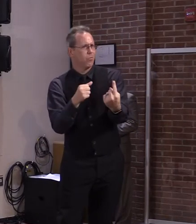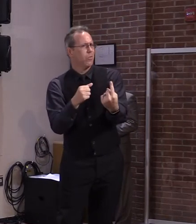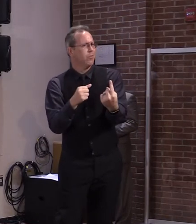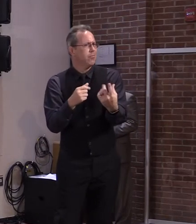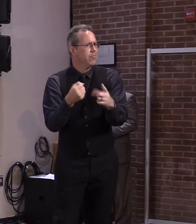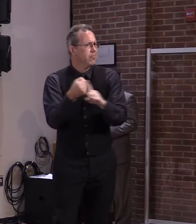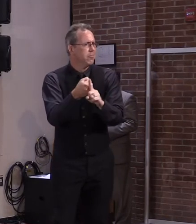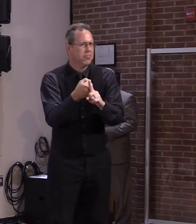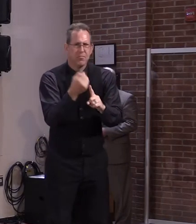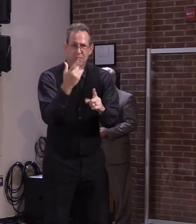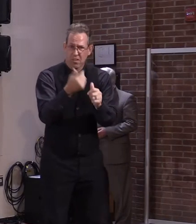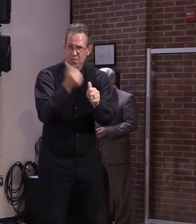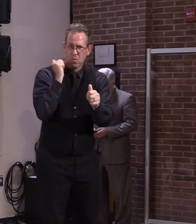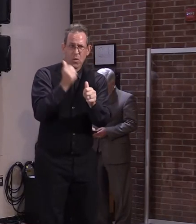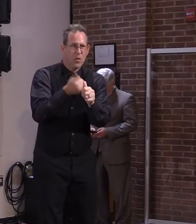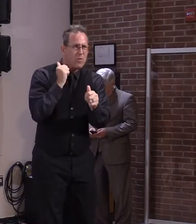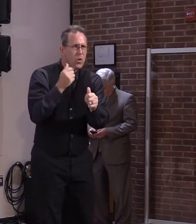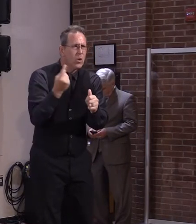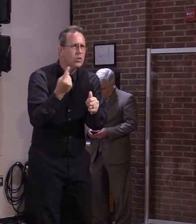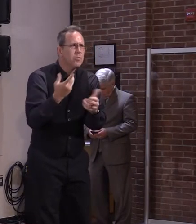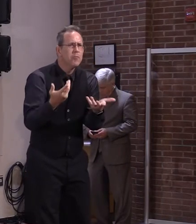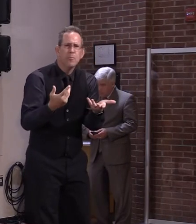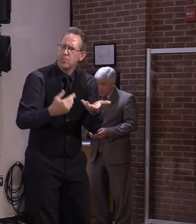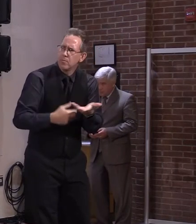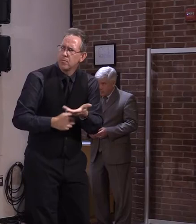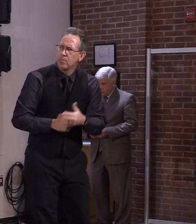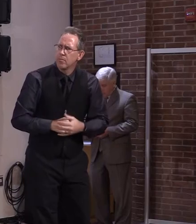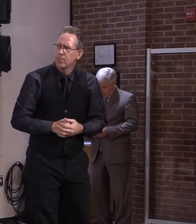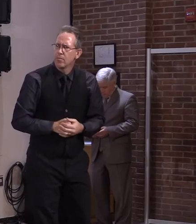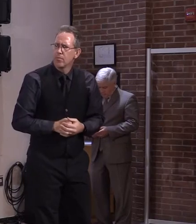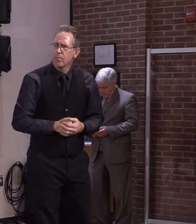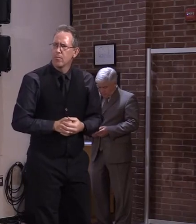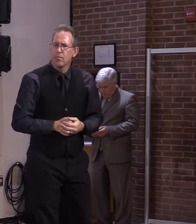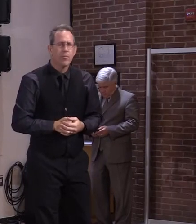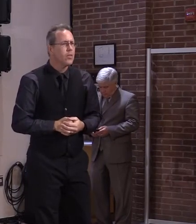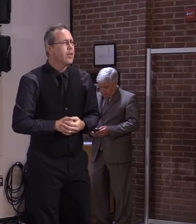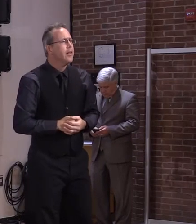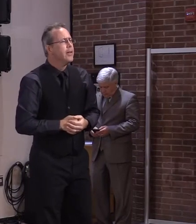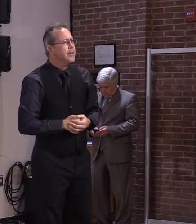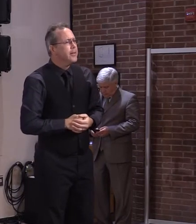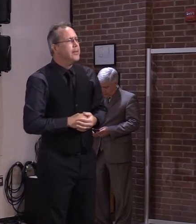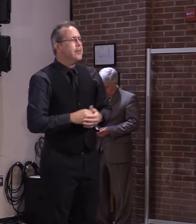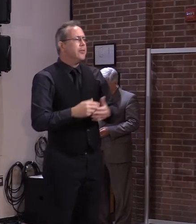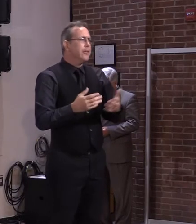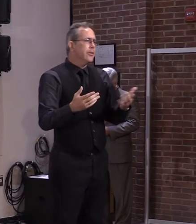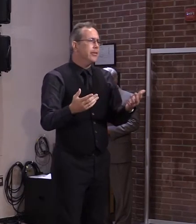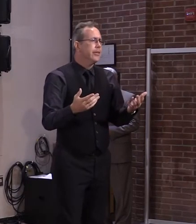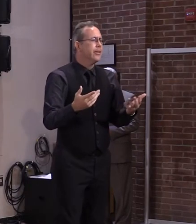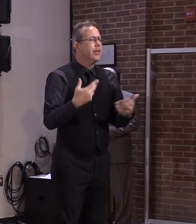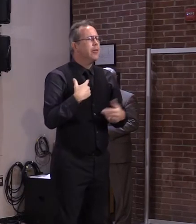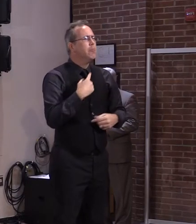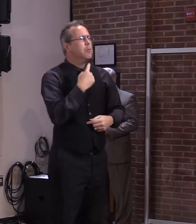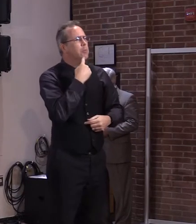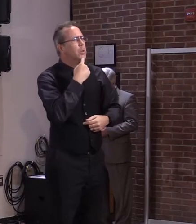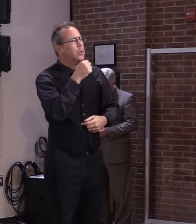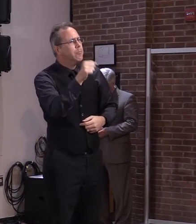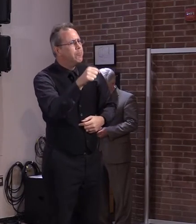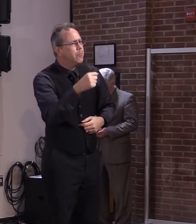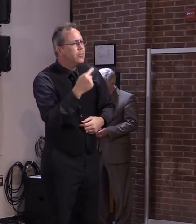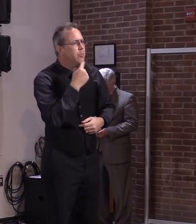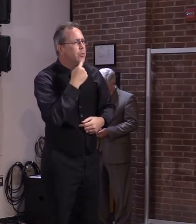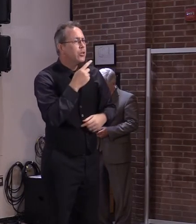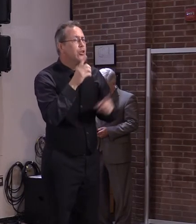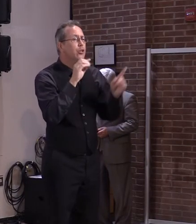extent it is, I won't say disappointing, but it can happen. And the superintendent, John Castle, he's a great leader up there. He's